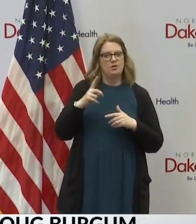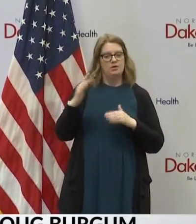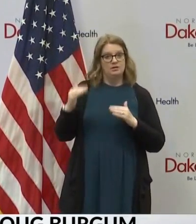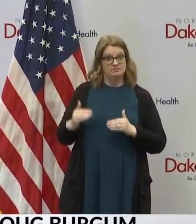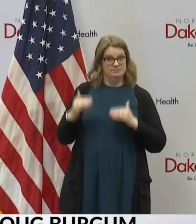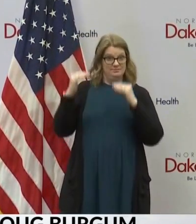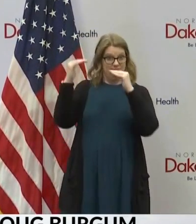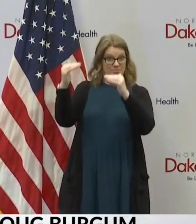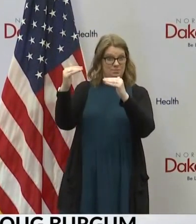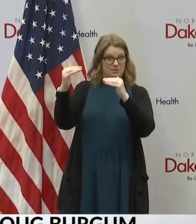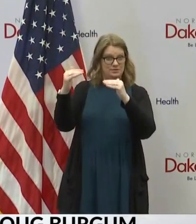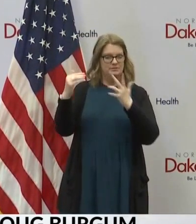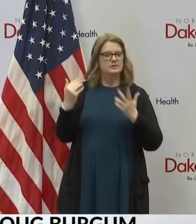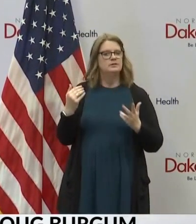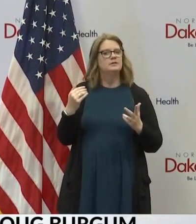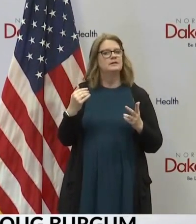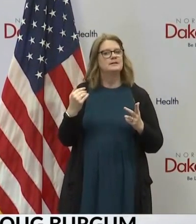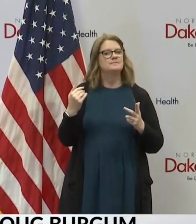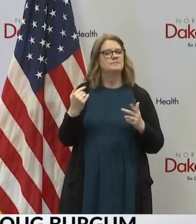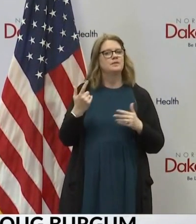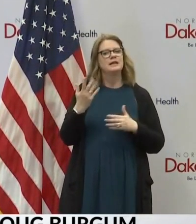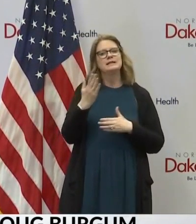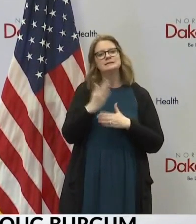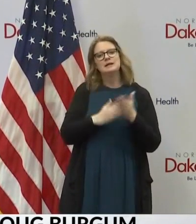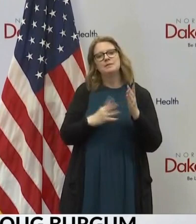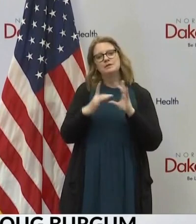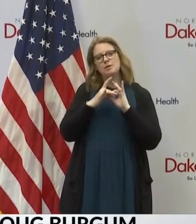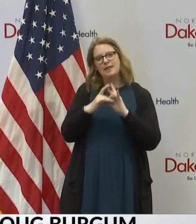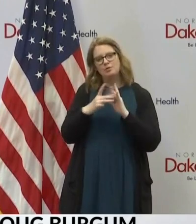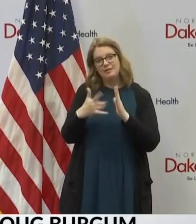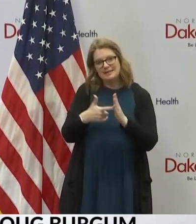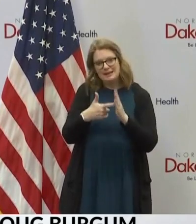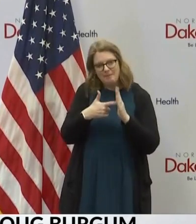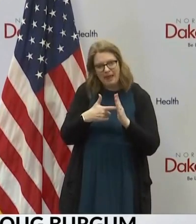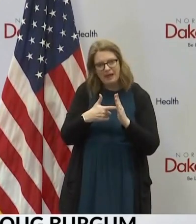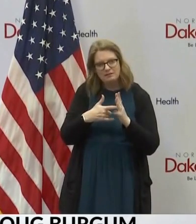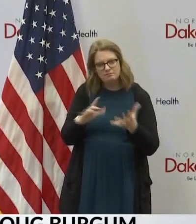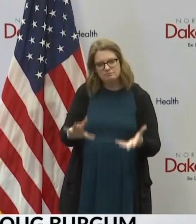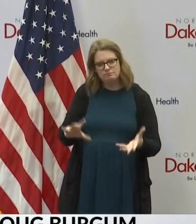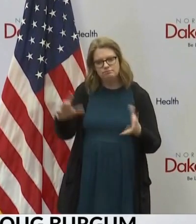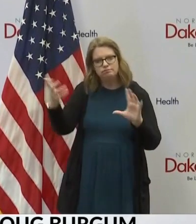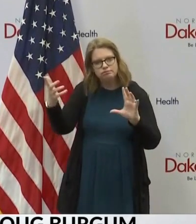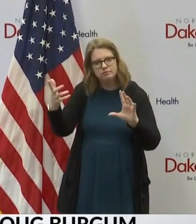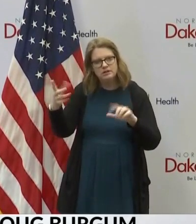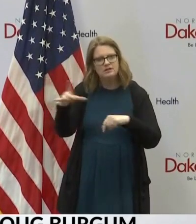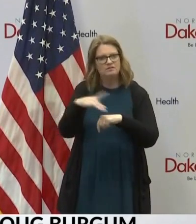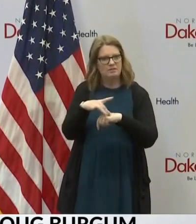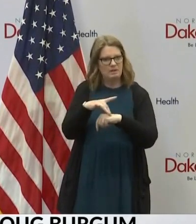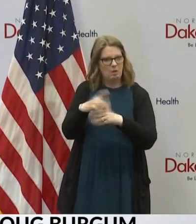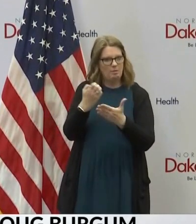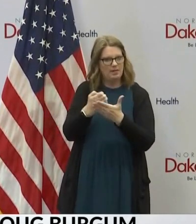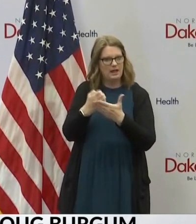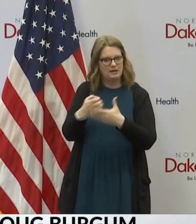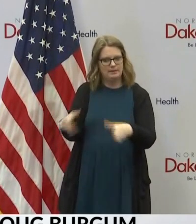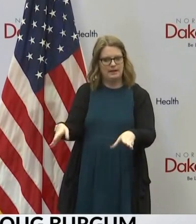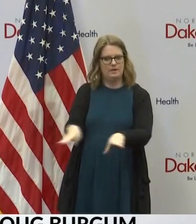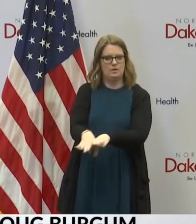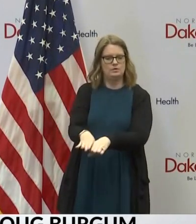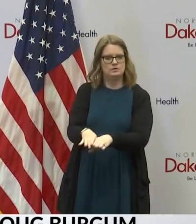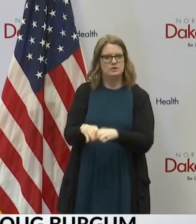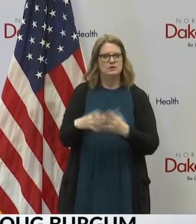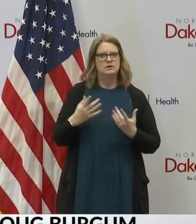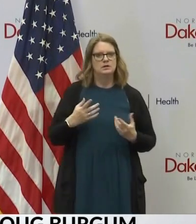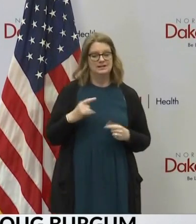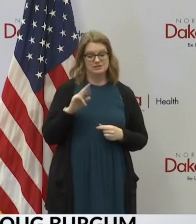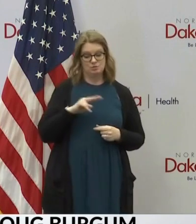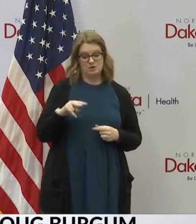need to also remember that some of this is related to demand destruction from the global economy shutting down. We've seen a